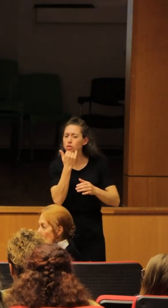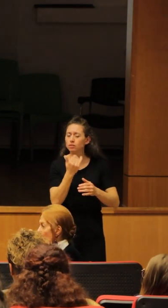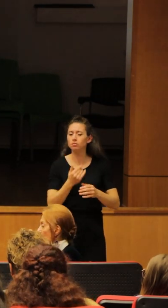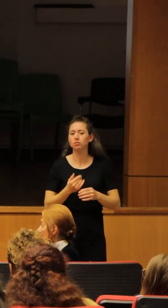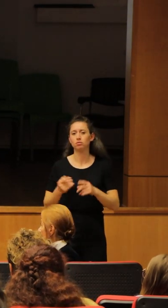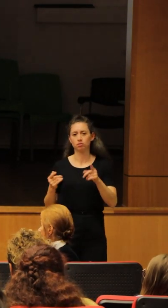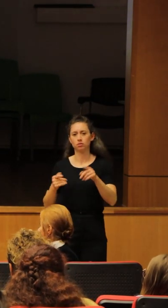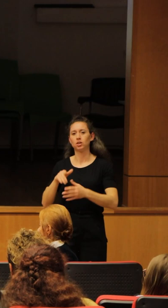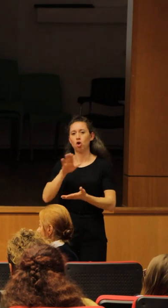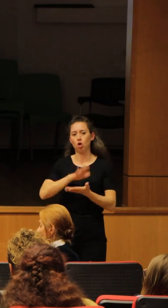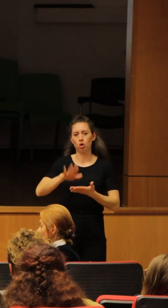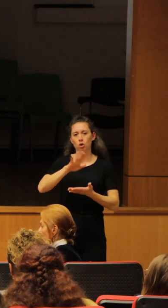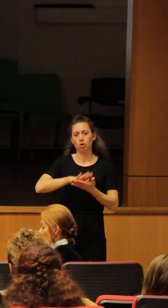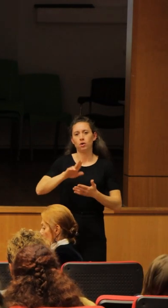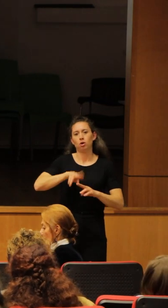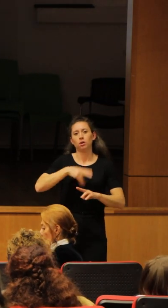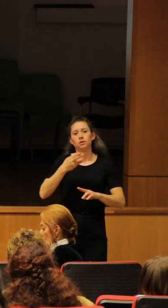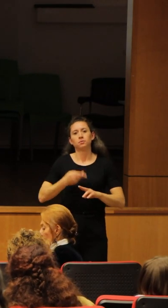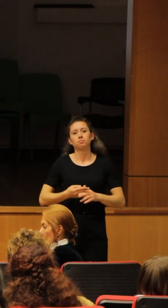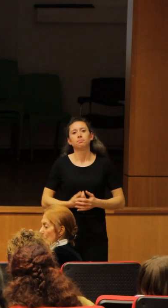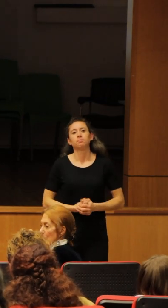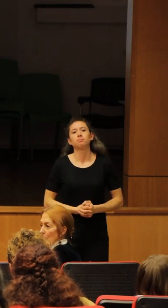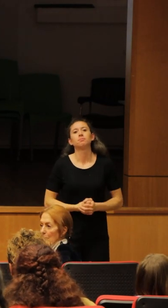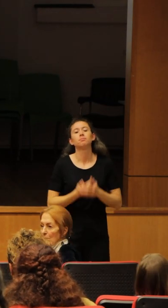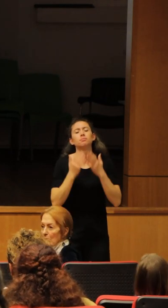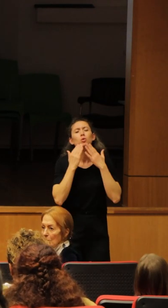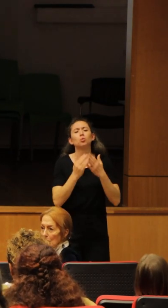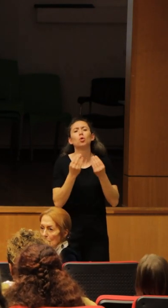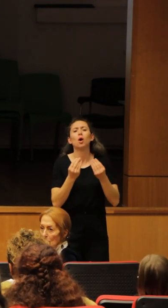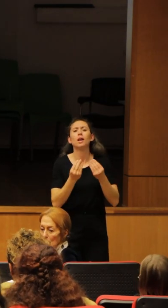De vuelta, is it more important? Is it more important?